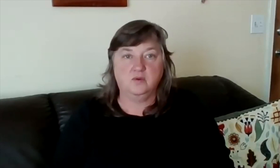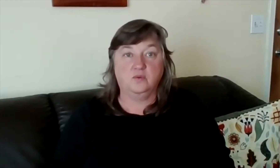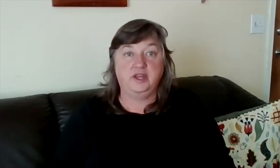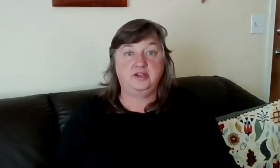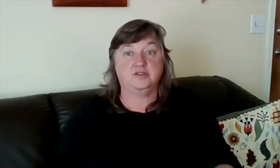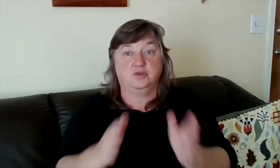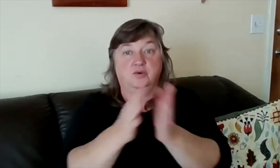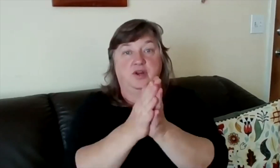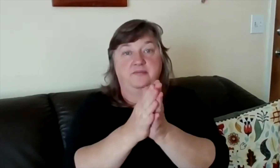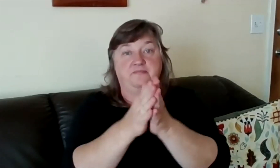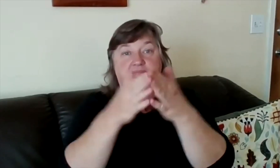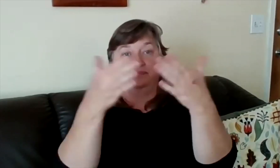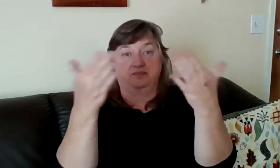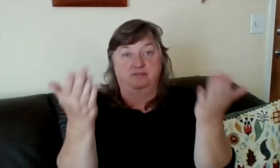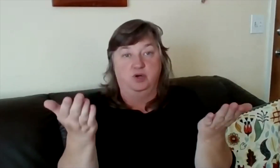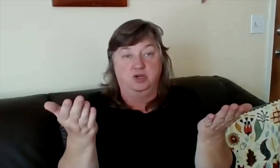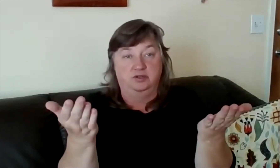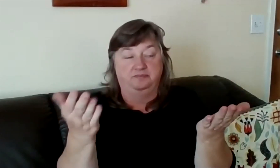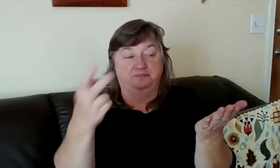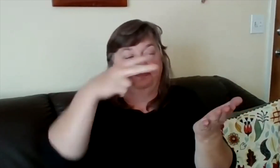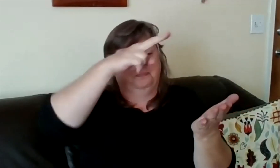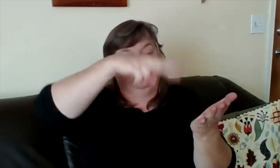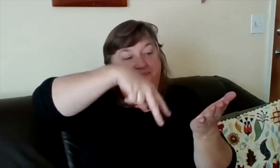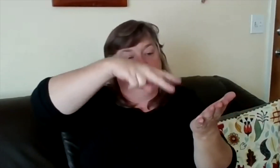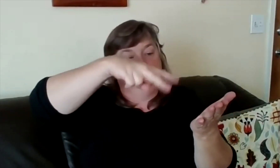read a story. Book.